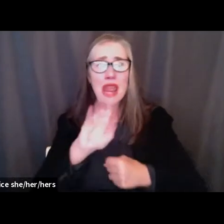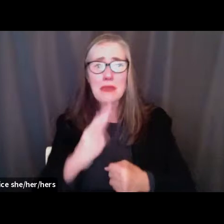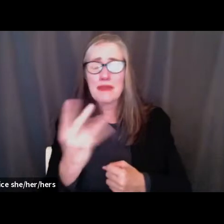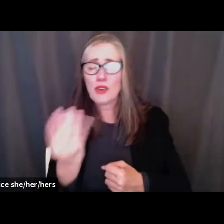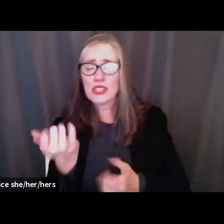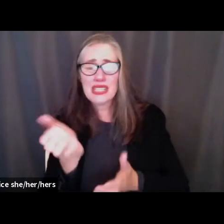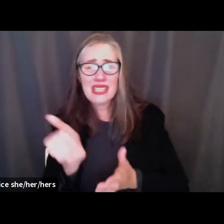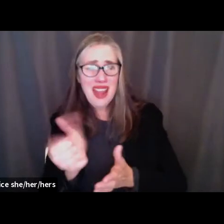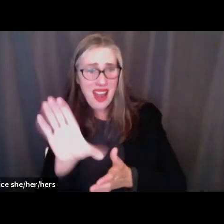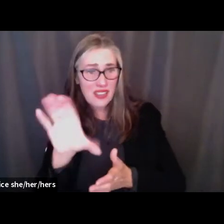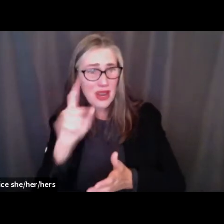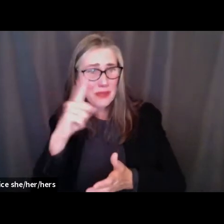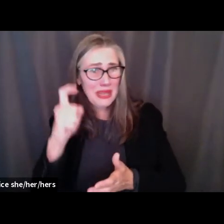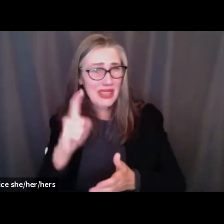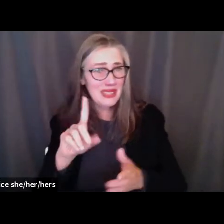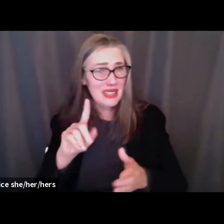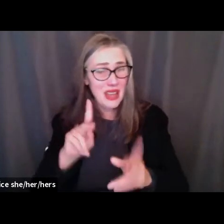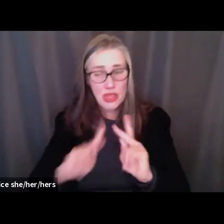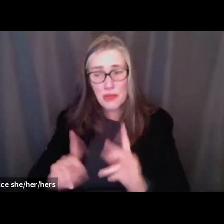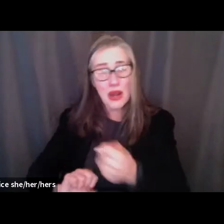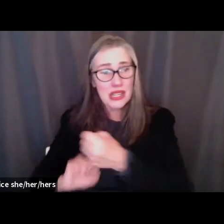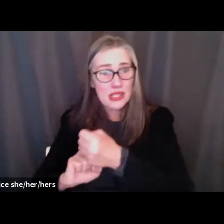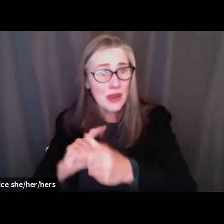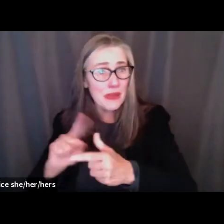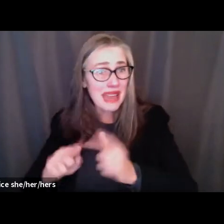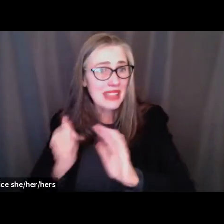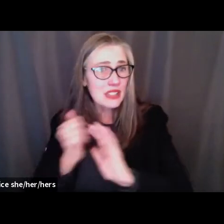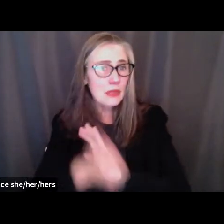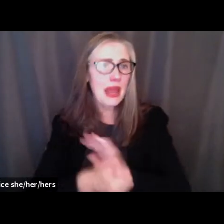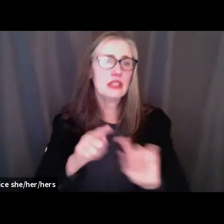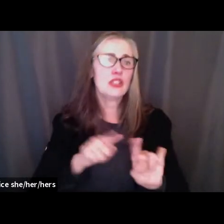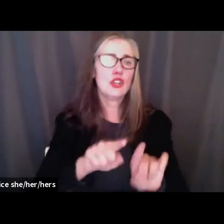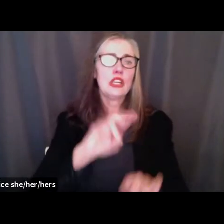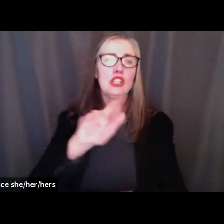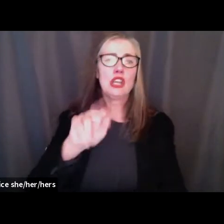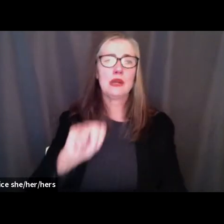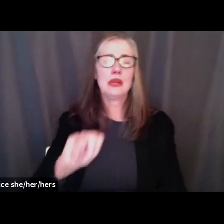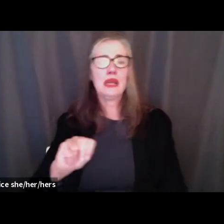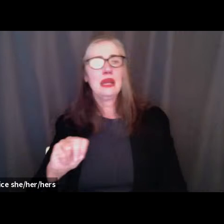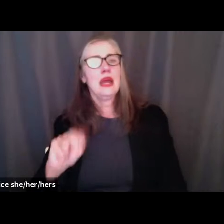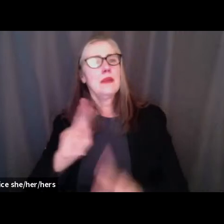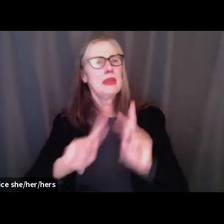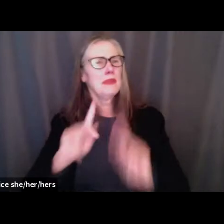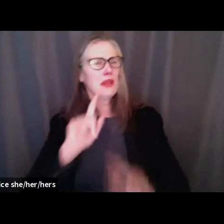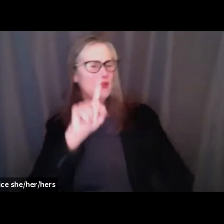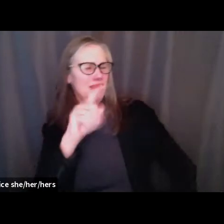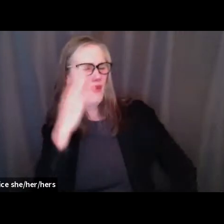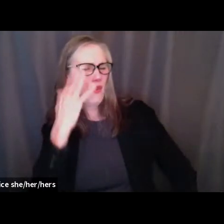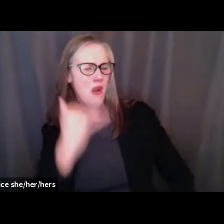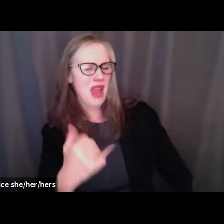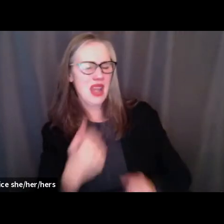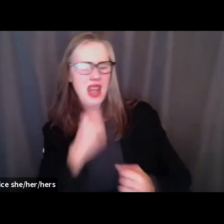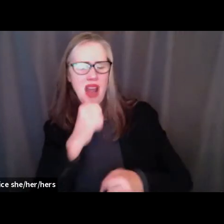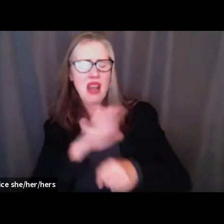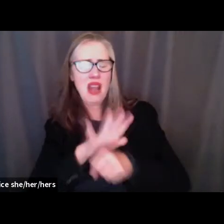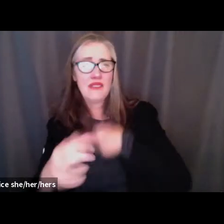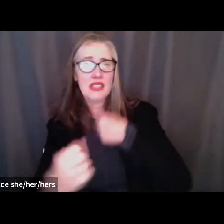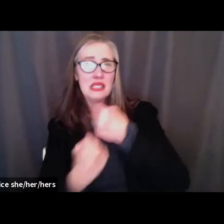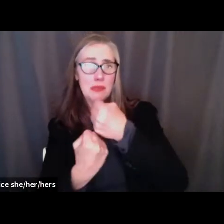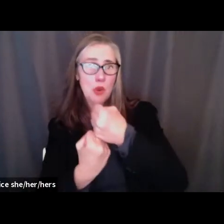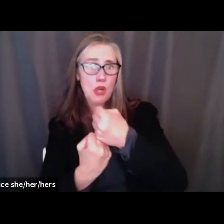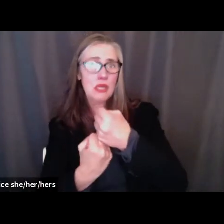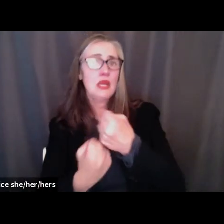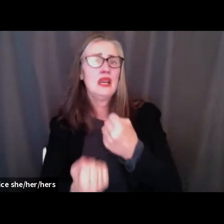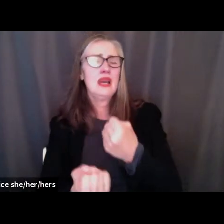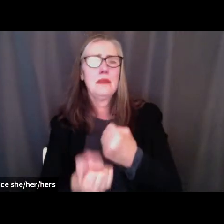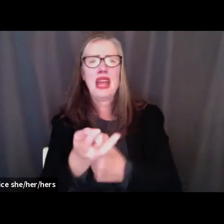was endorsed by the party and must pass the legislature in January. Caucus members questioned whether the lack of support is influenced by